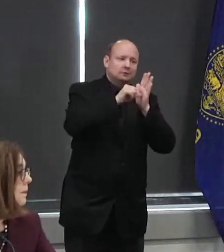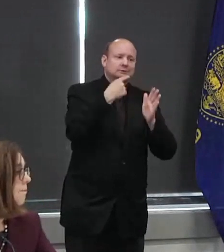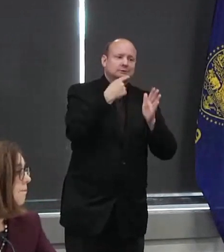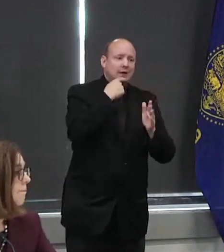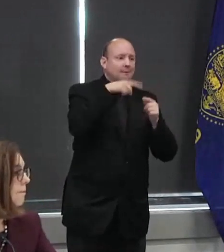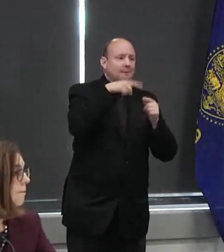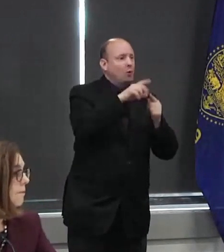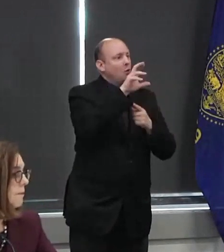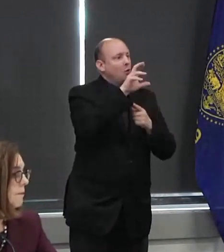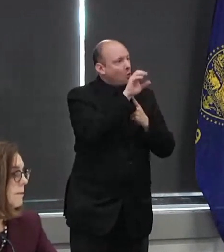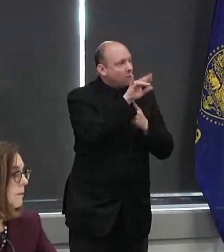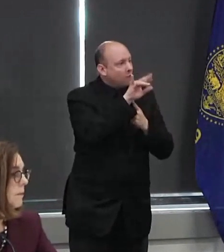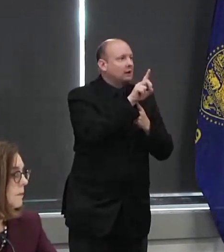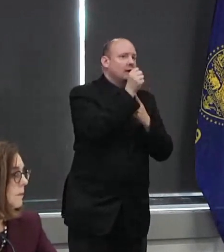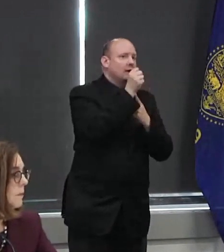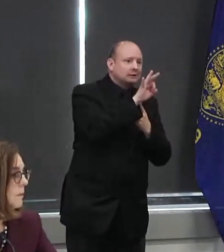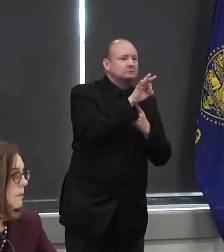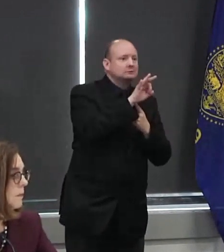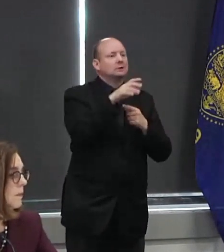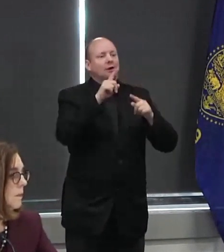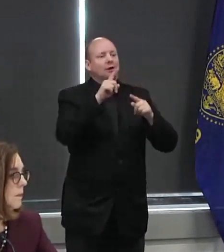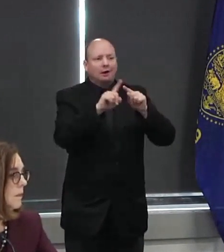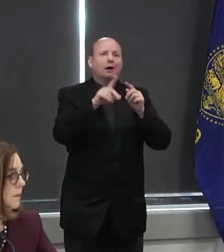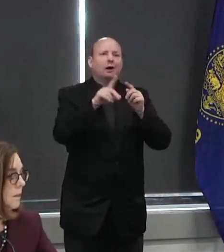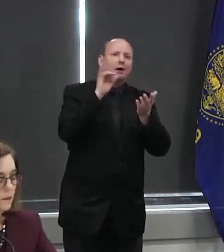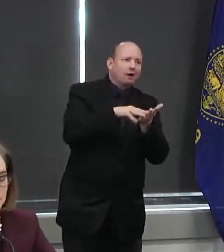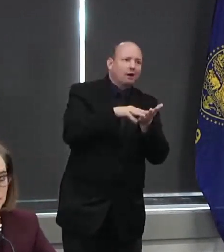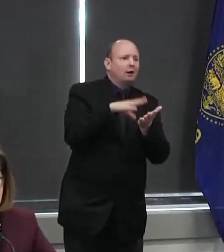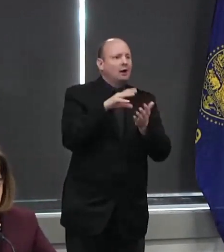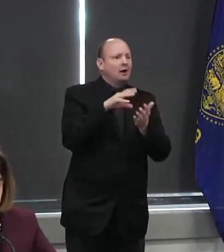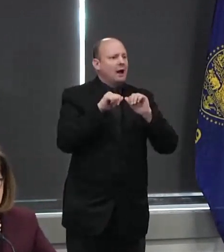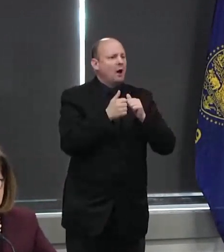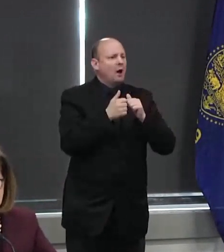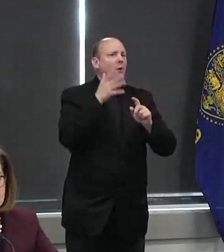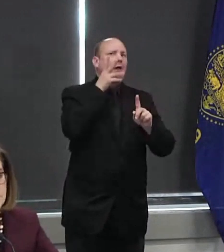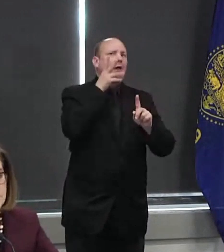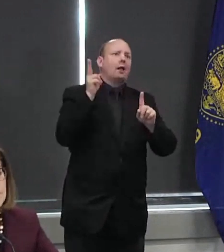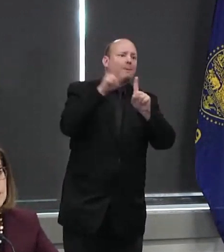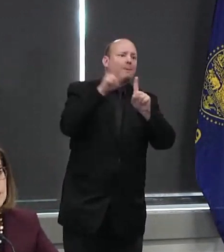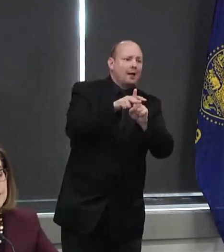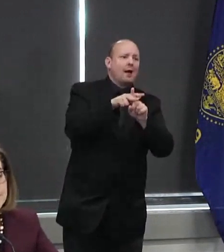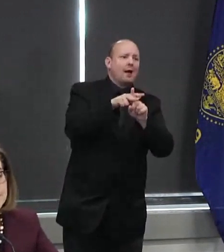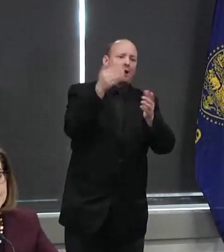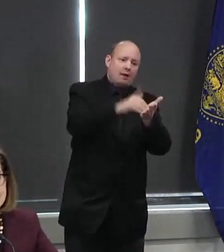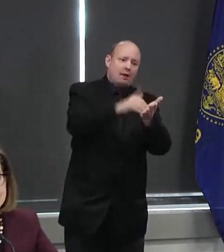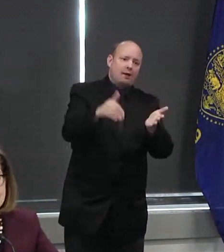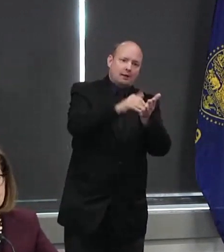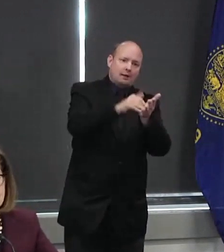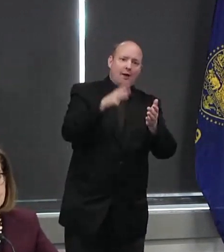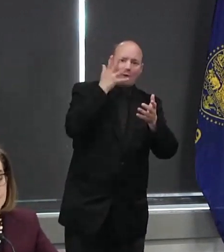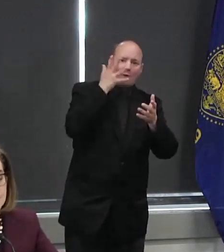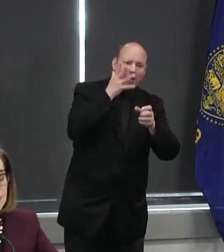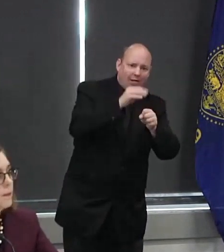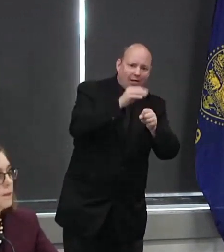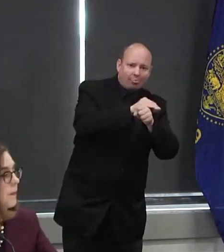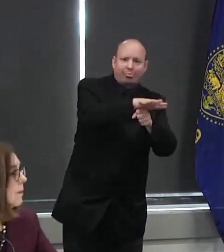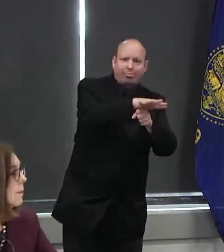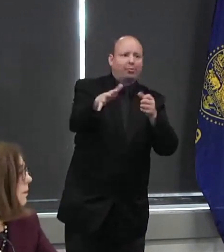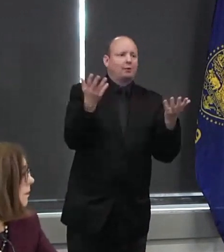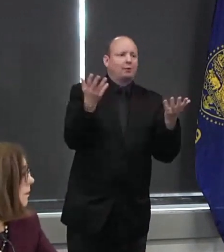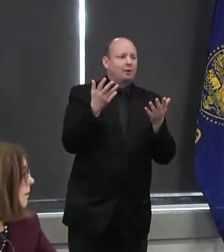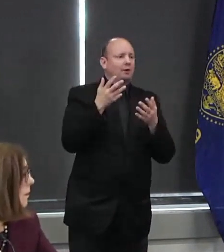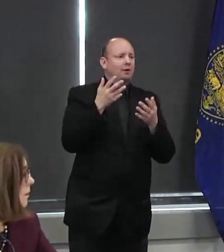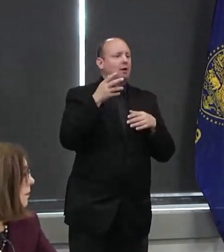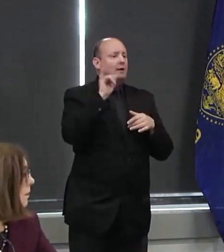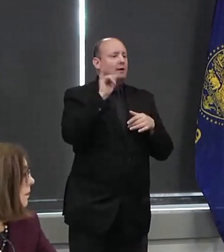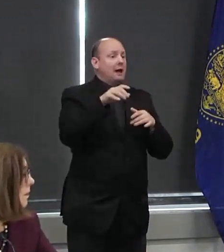think that's going to apply to guidance as well, as we learn more about what kinds of activities have what sorts of risk. One of our general principles is outside